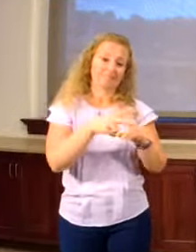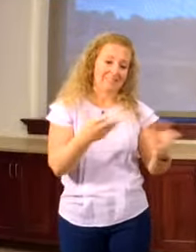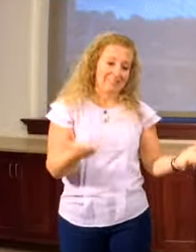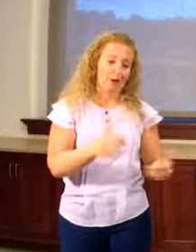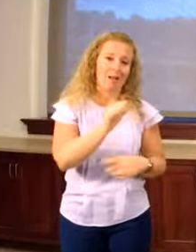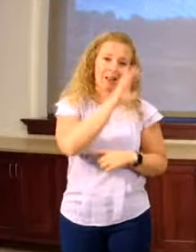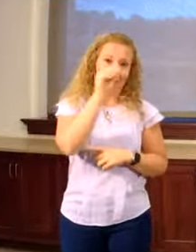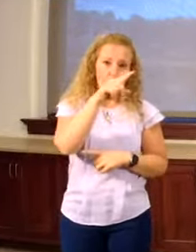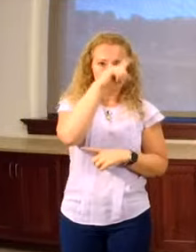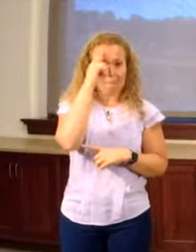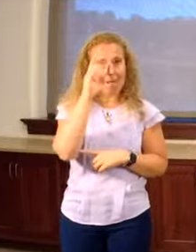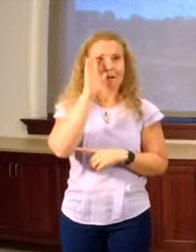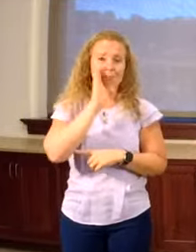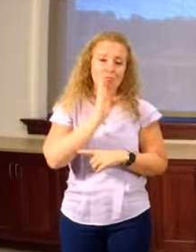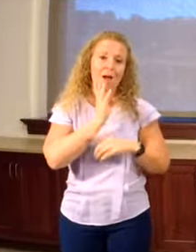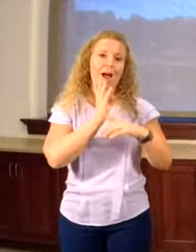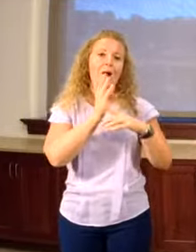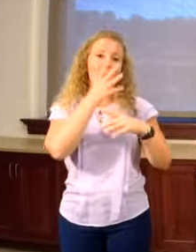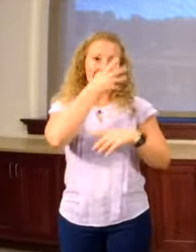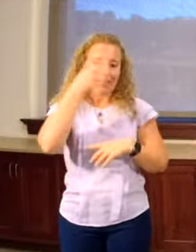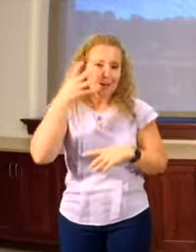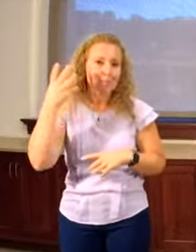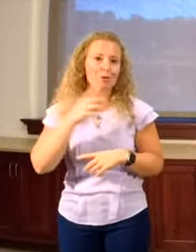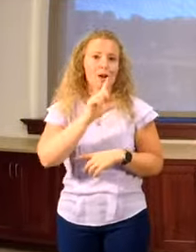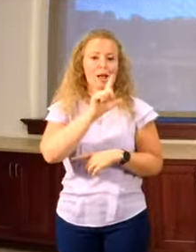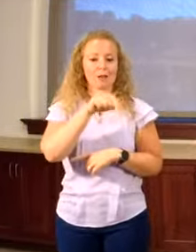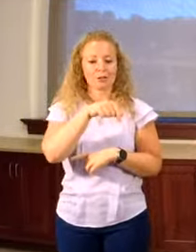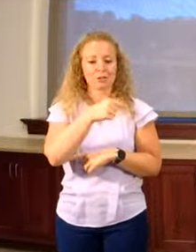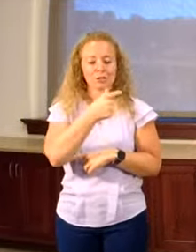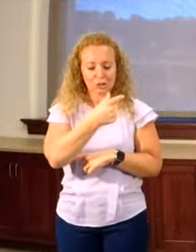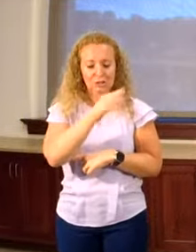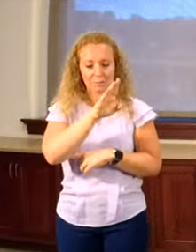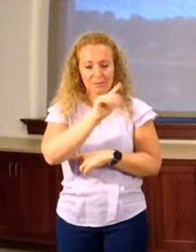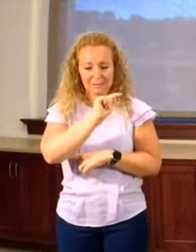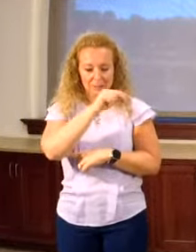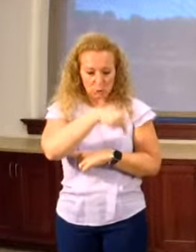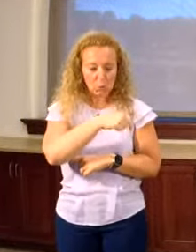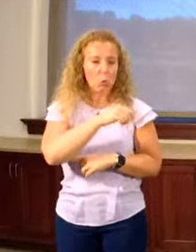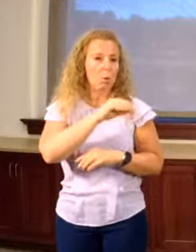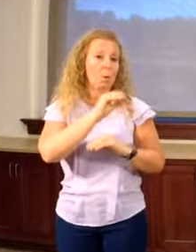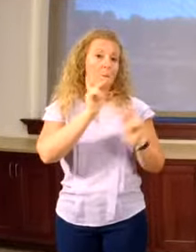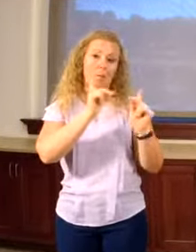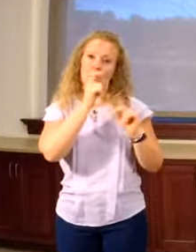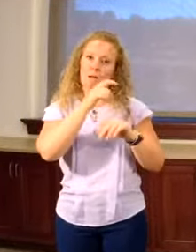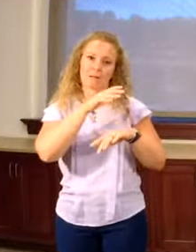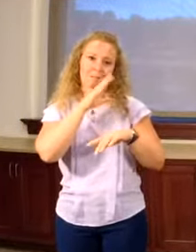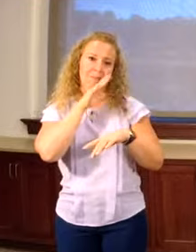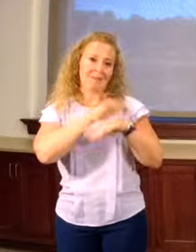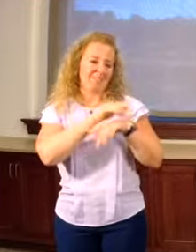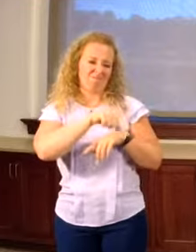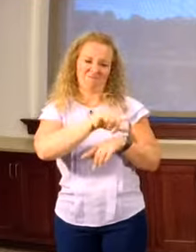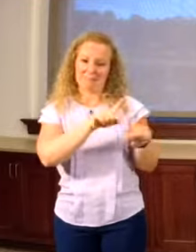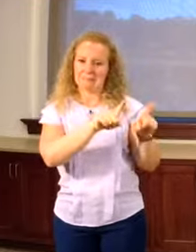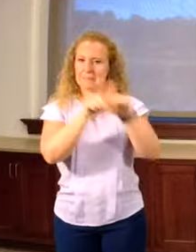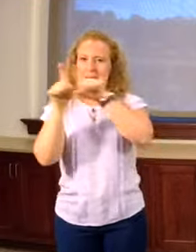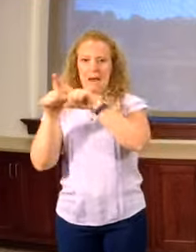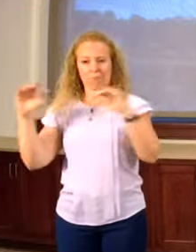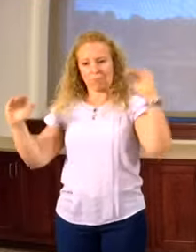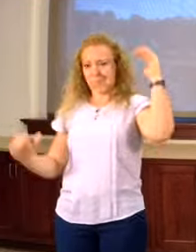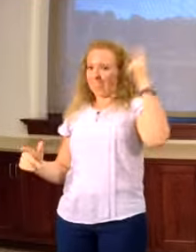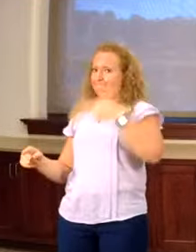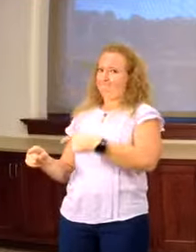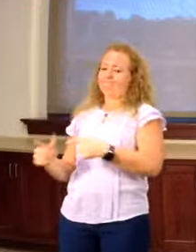Brown, immigrant, refugee, LGBTQ, and non-English speaking populations. We wanted messaging